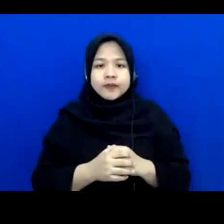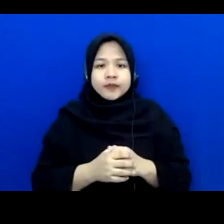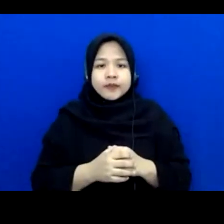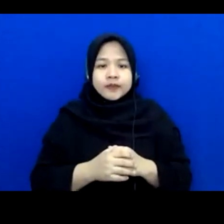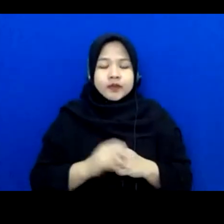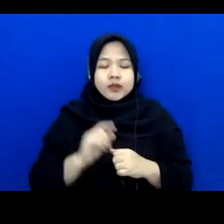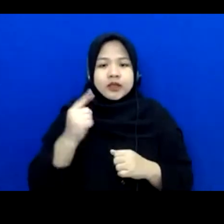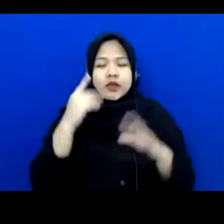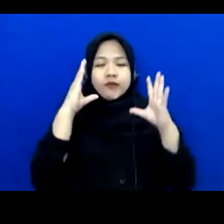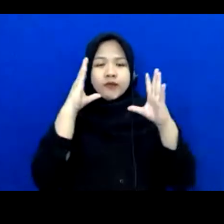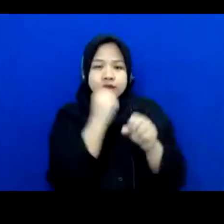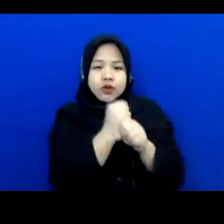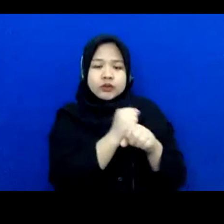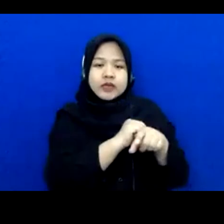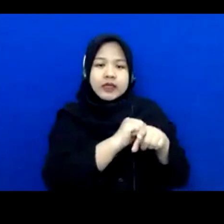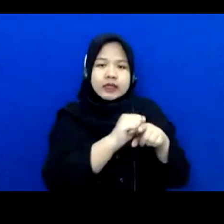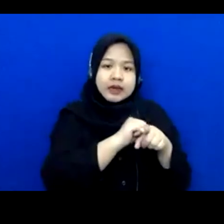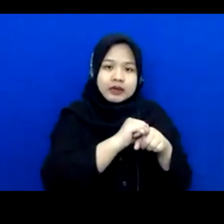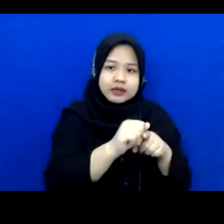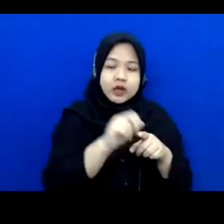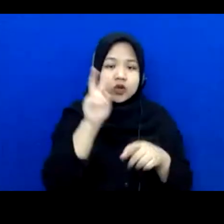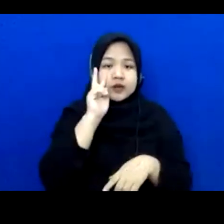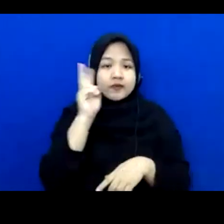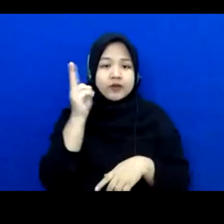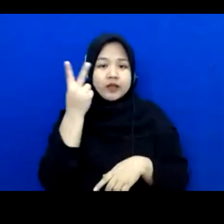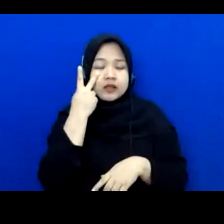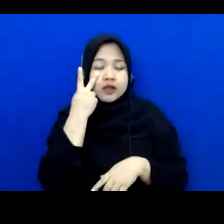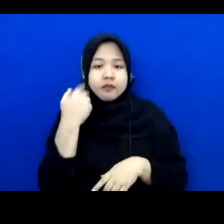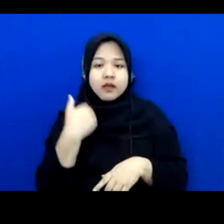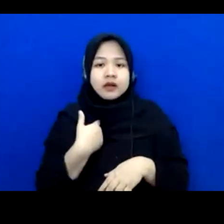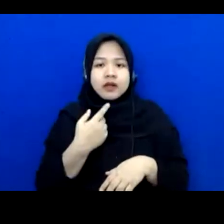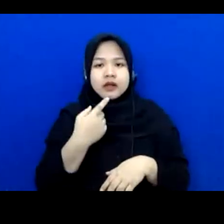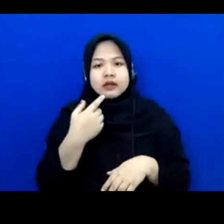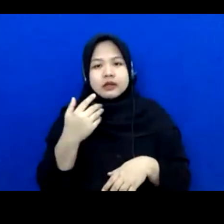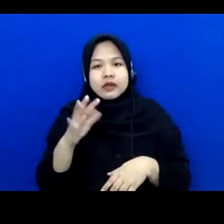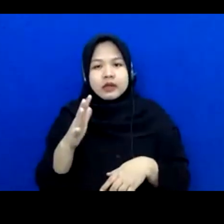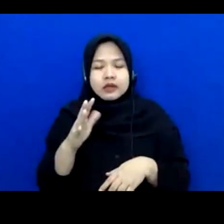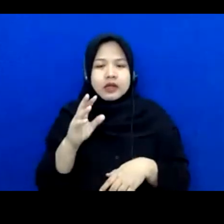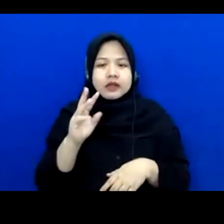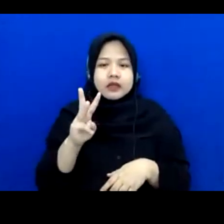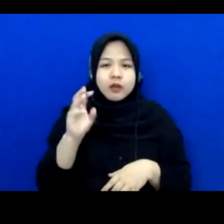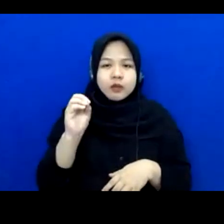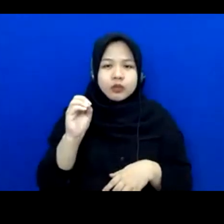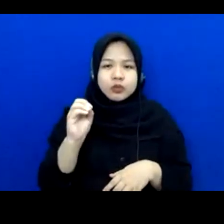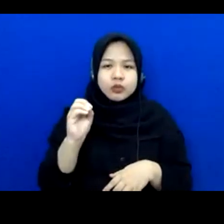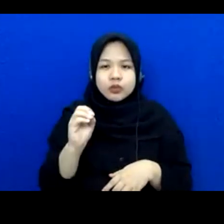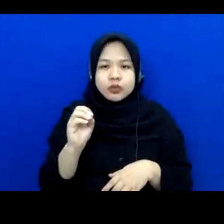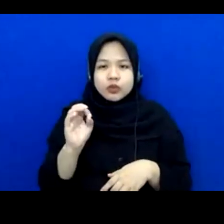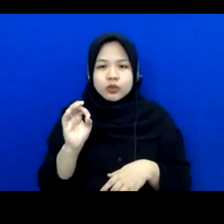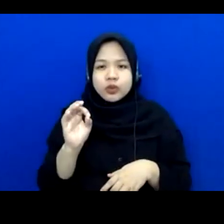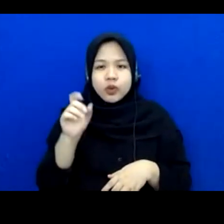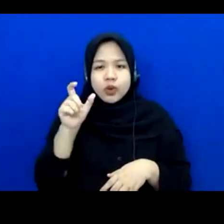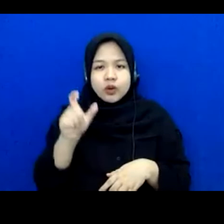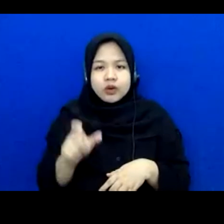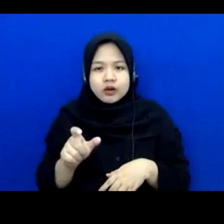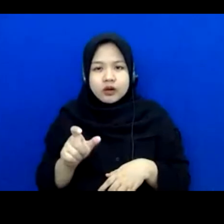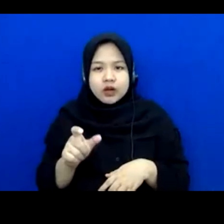So in Vietnam, only about a third of ophthalmologists are actually able to do